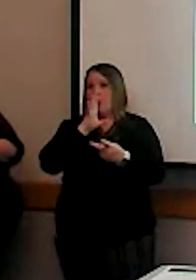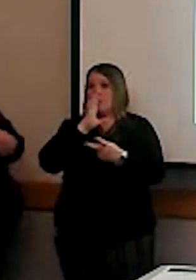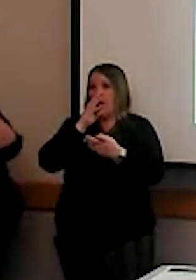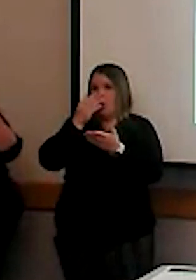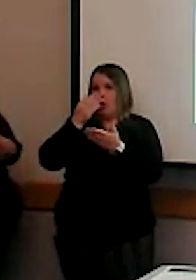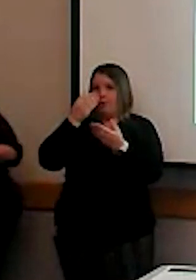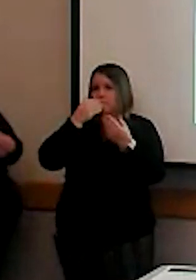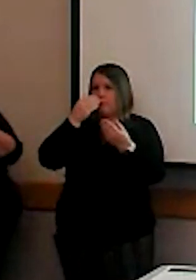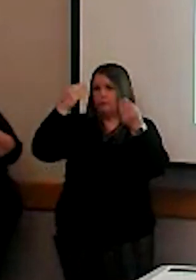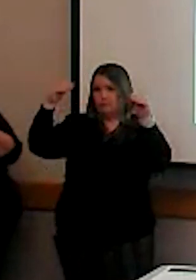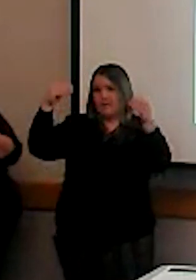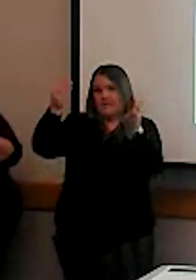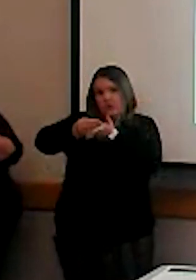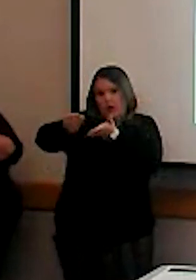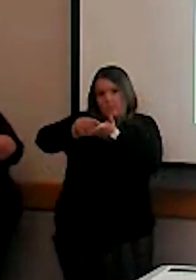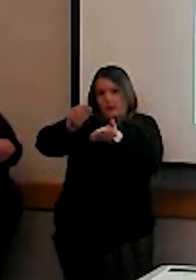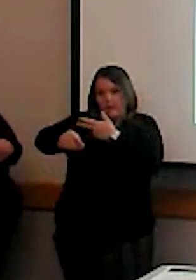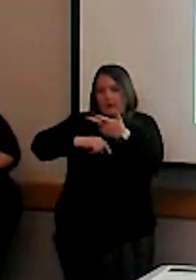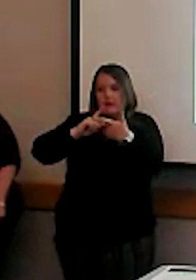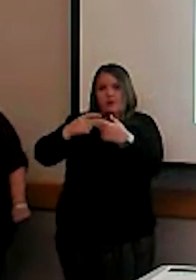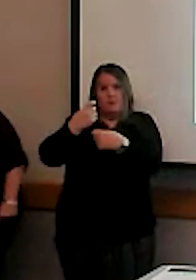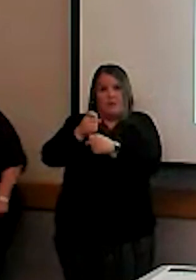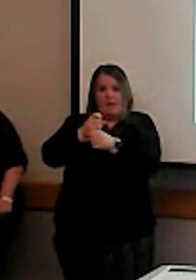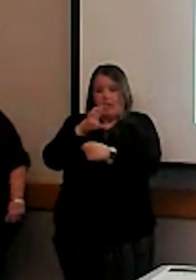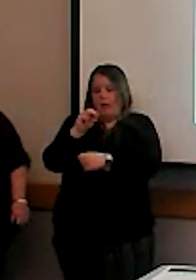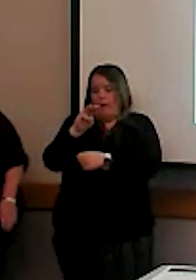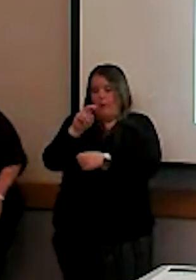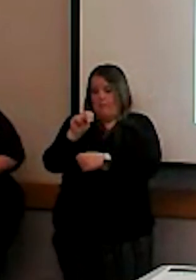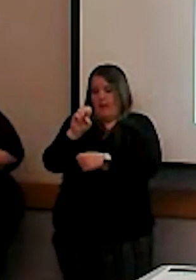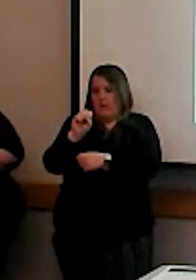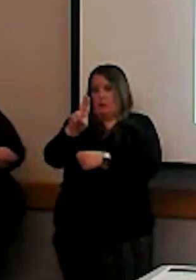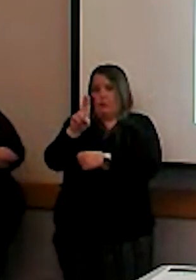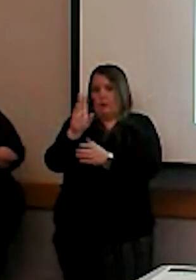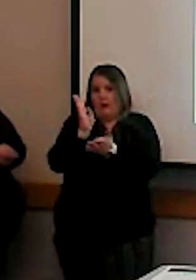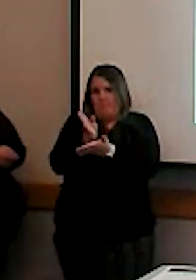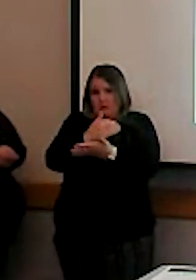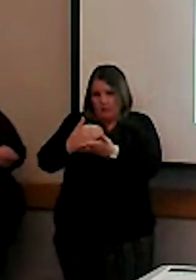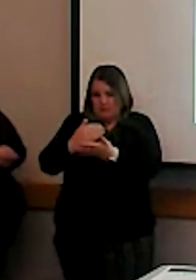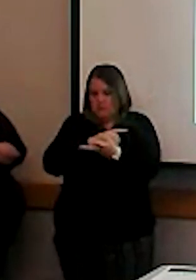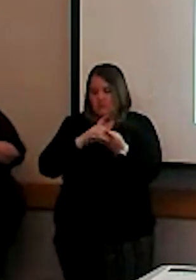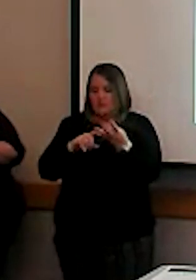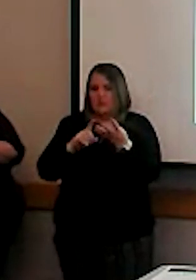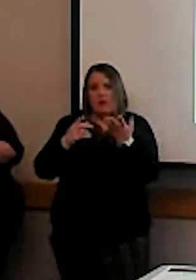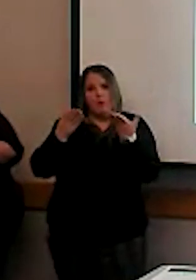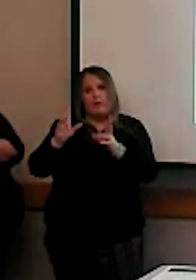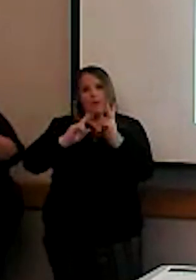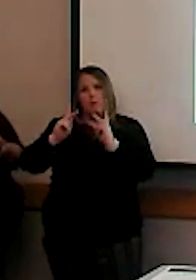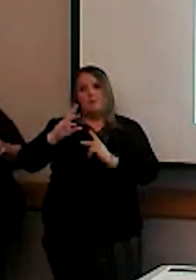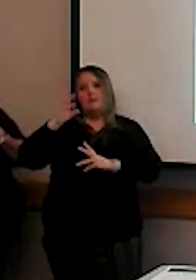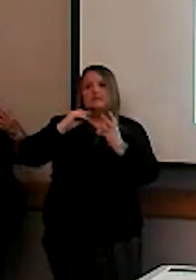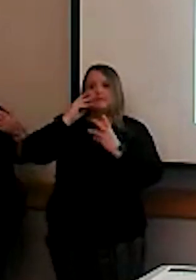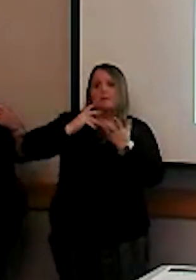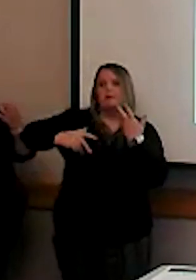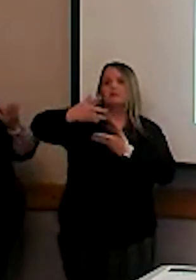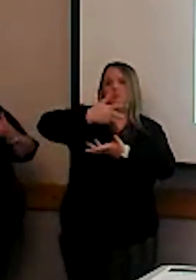shopping aspect of it, menu planning aspect of it, and budgeting. And then we allow people to experience that